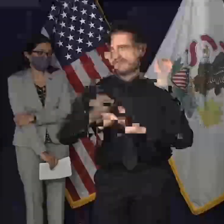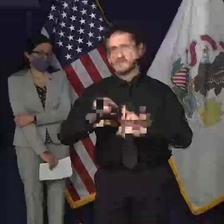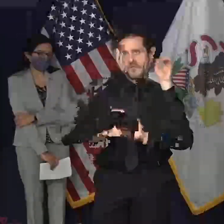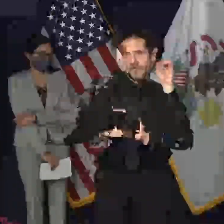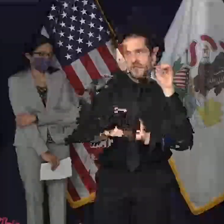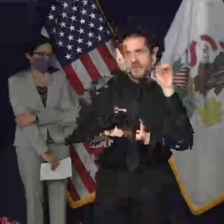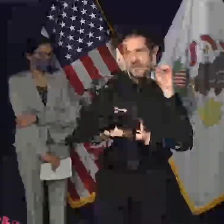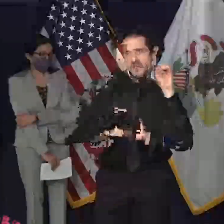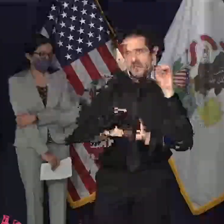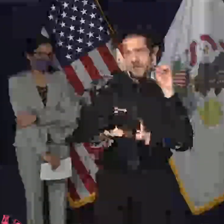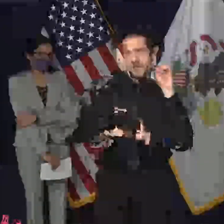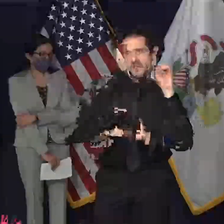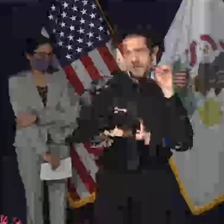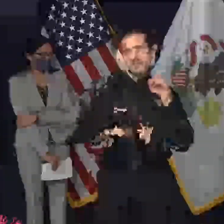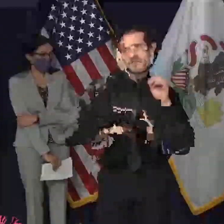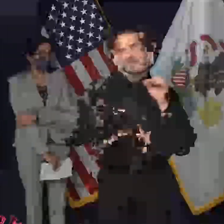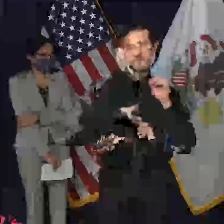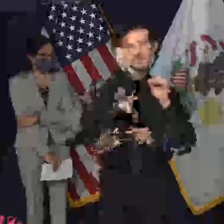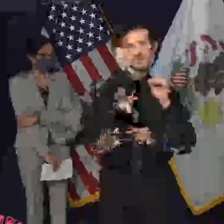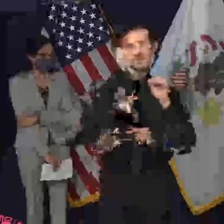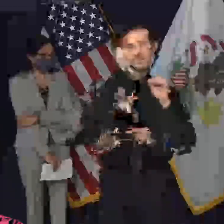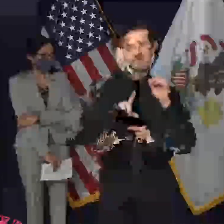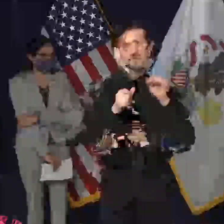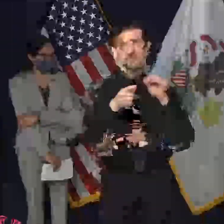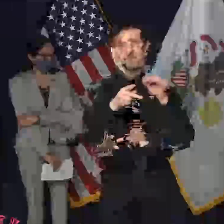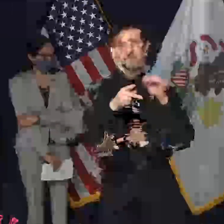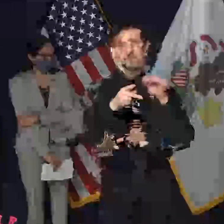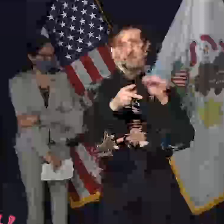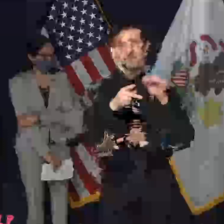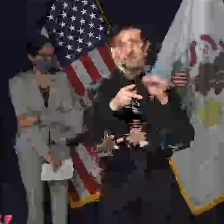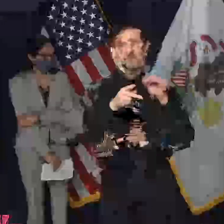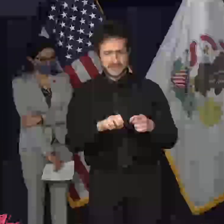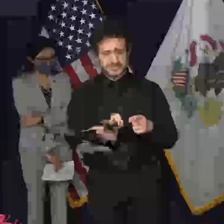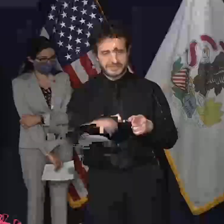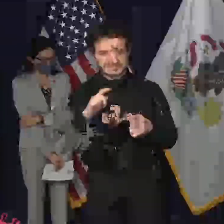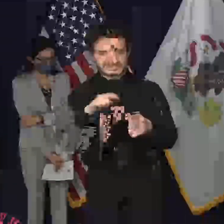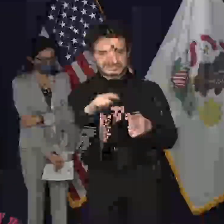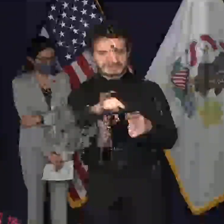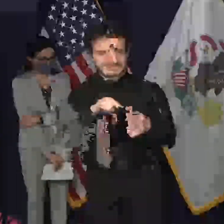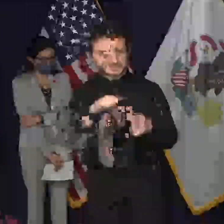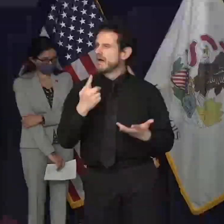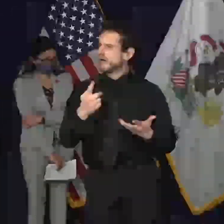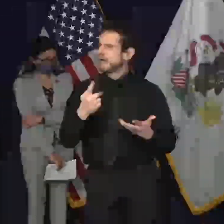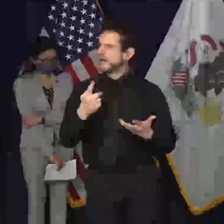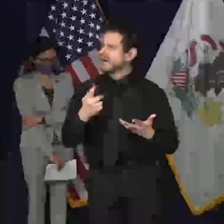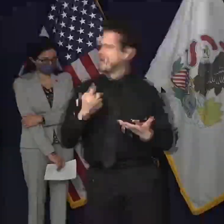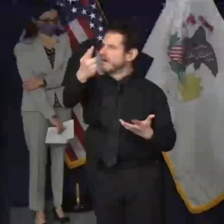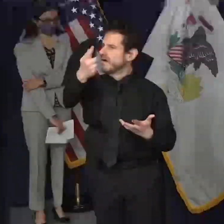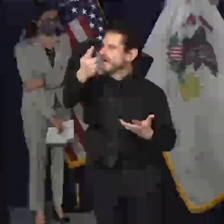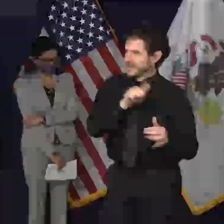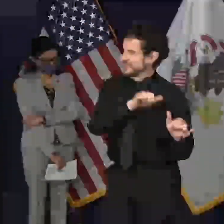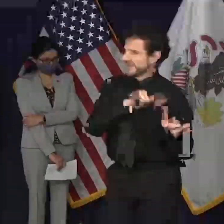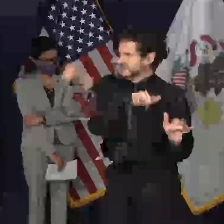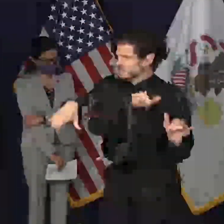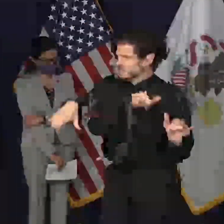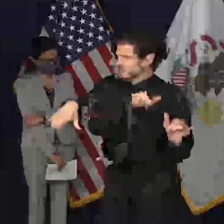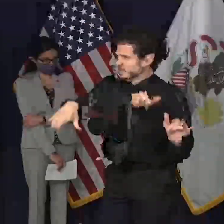spoke with one or another DuPage County mayors who wanted just to draw the lines around their